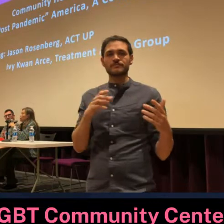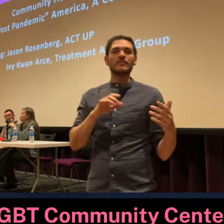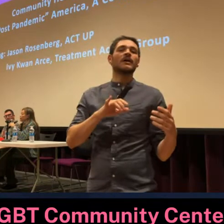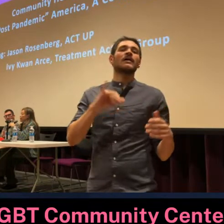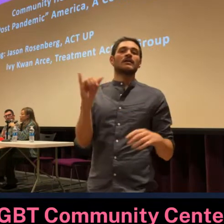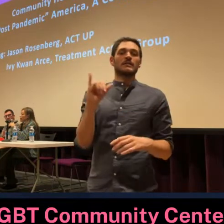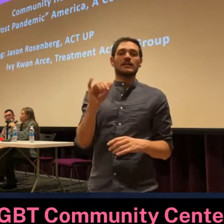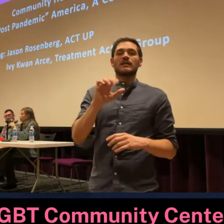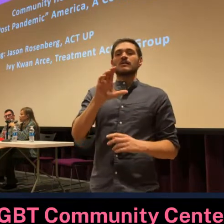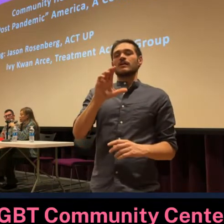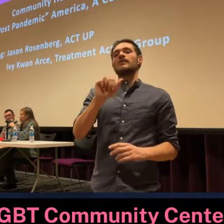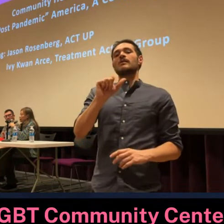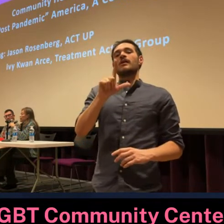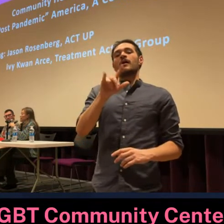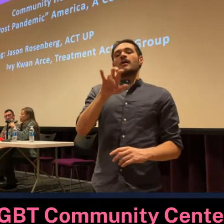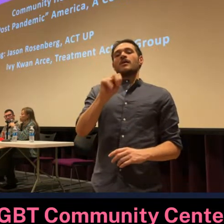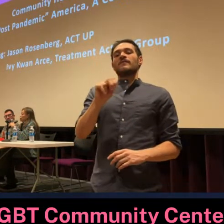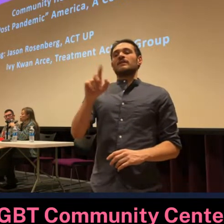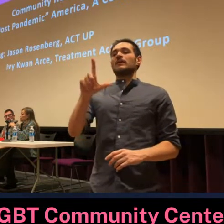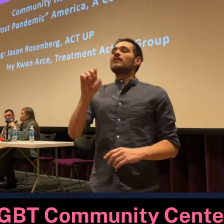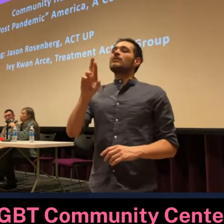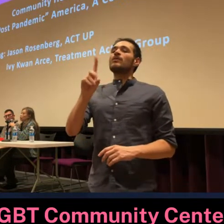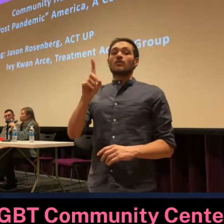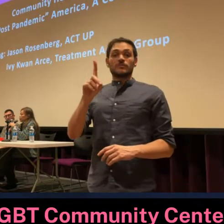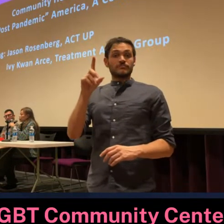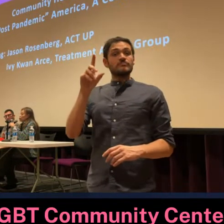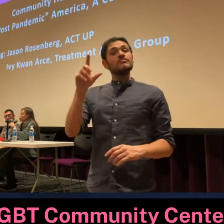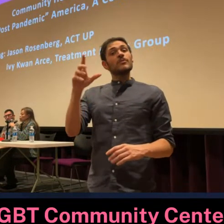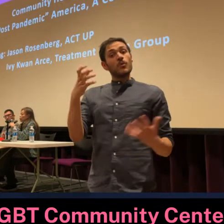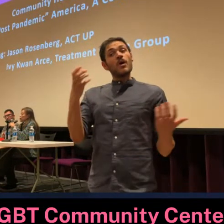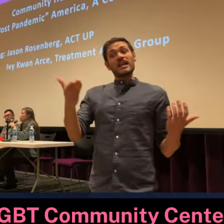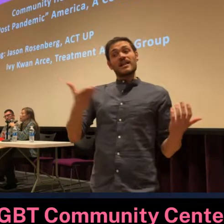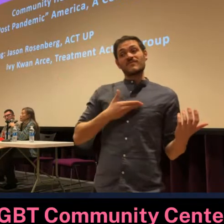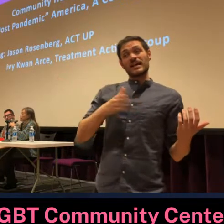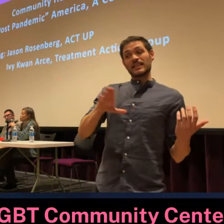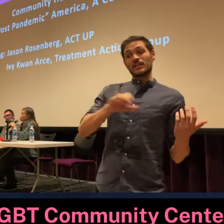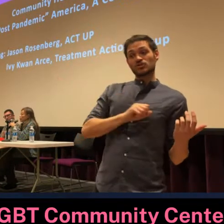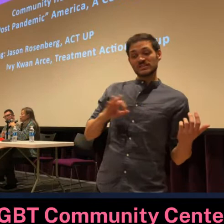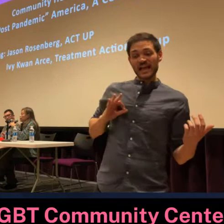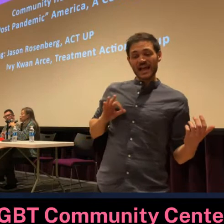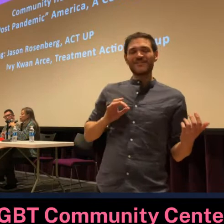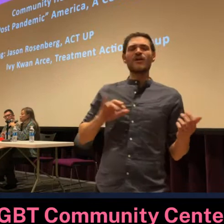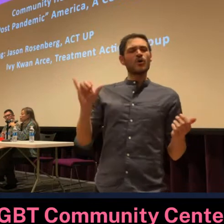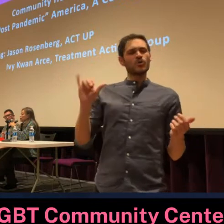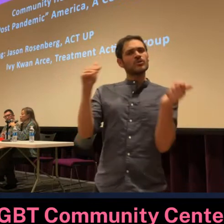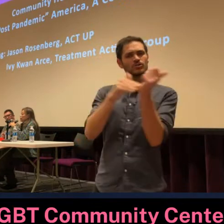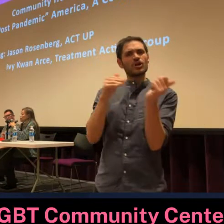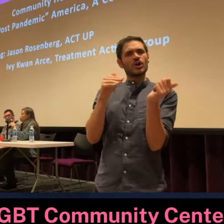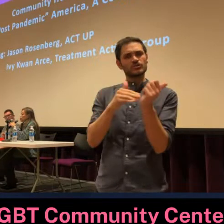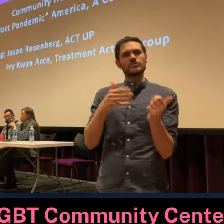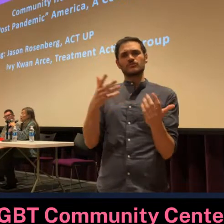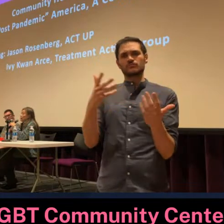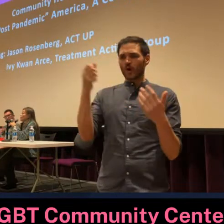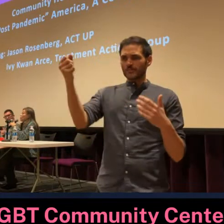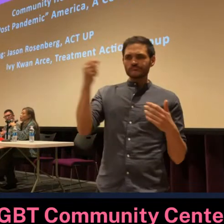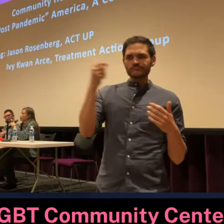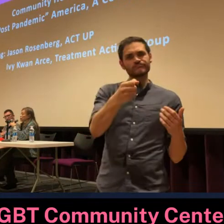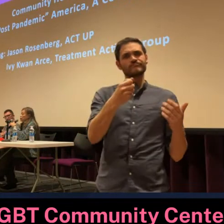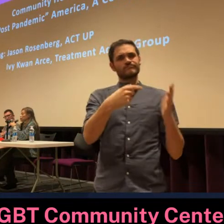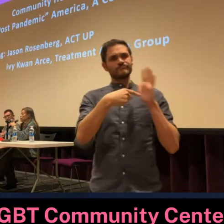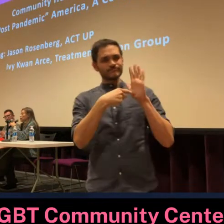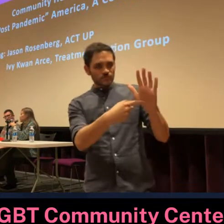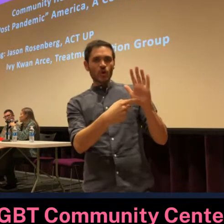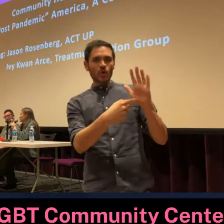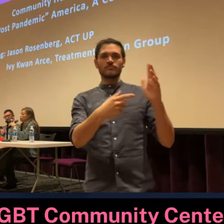we want to invite not just their staff, but actually the doctors are there, because we want the community to be able to make that one